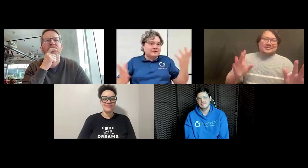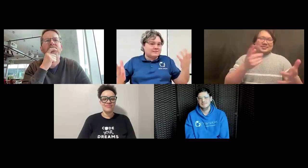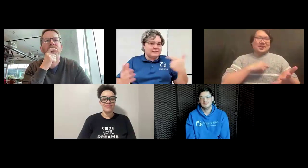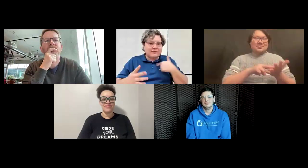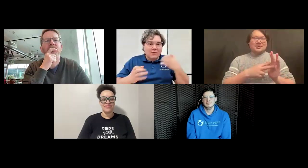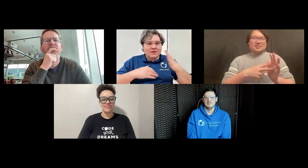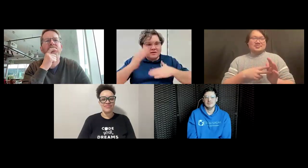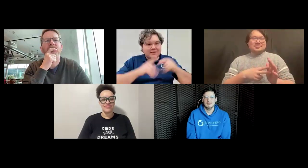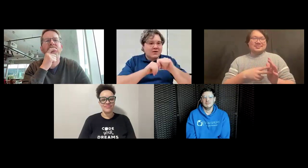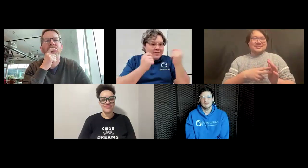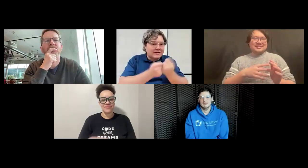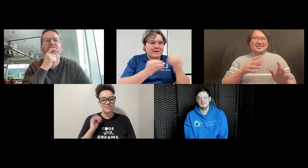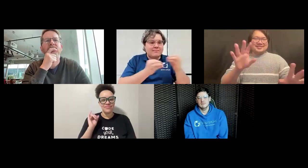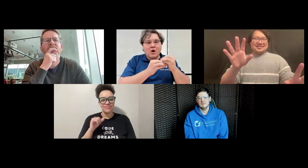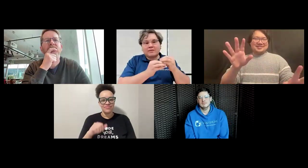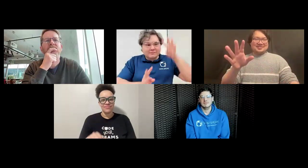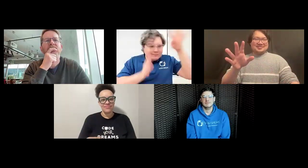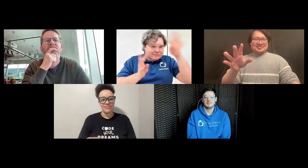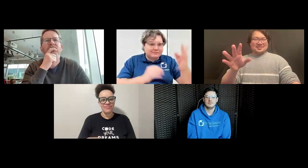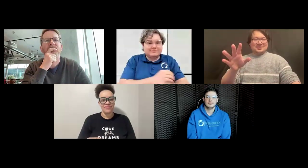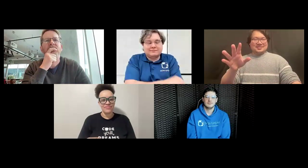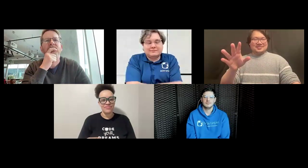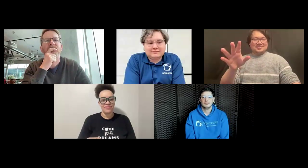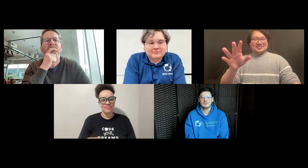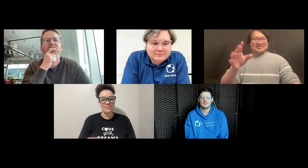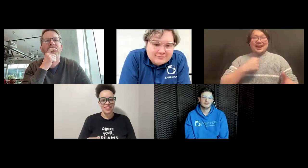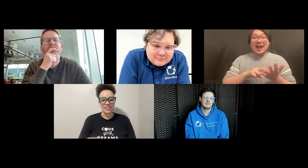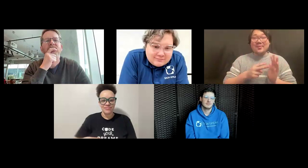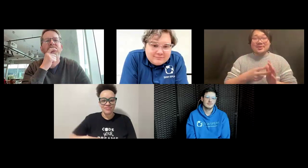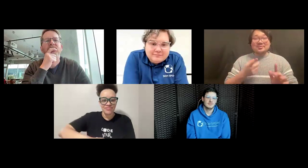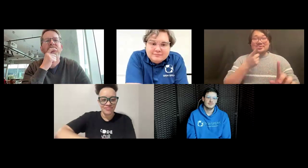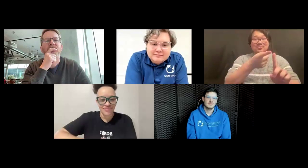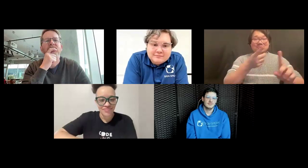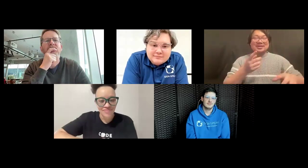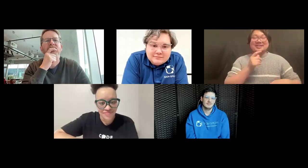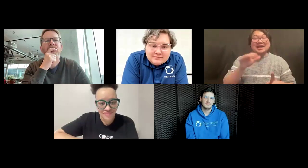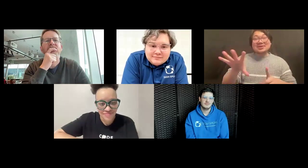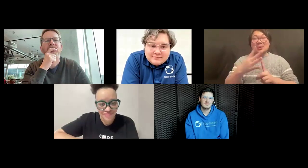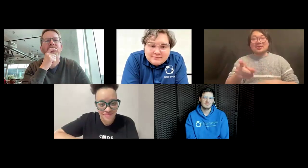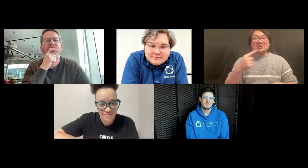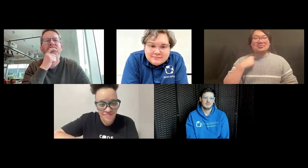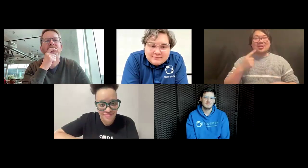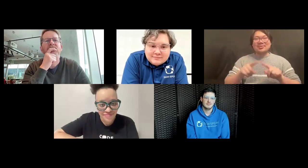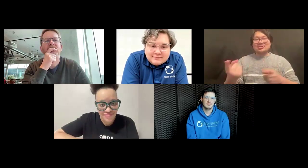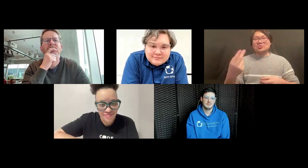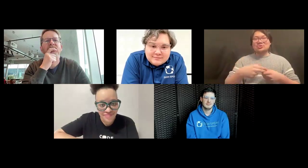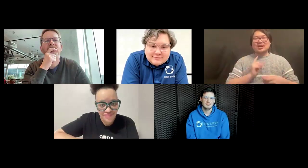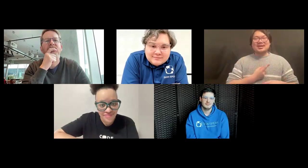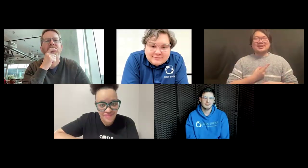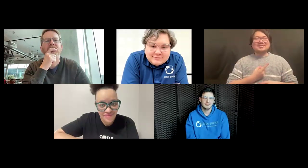There is training, but we're building a team and just becoming creative with that as well. Yeah, I